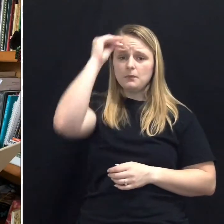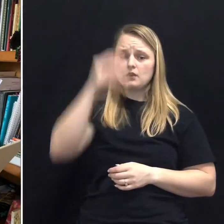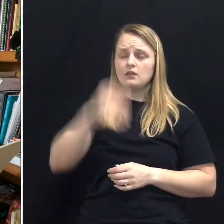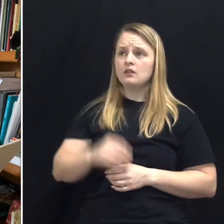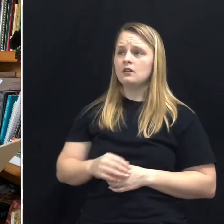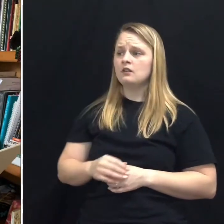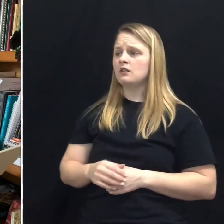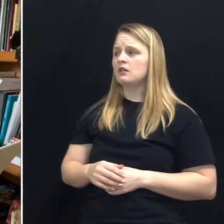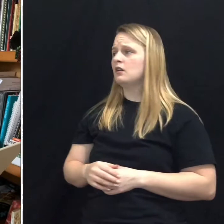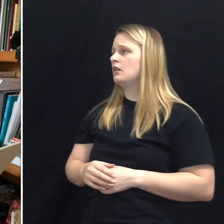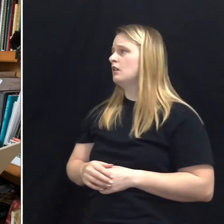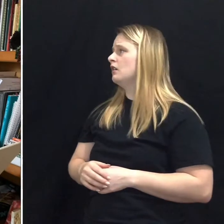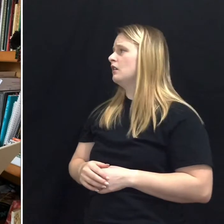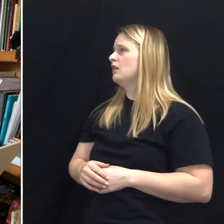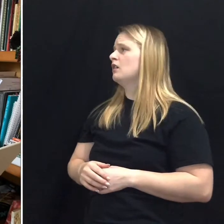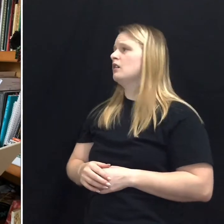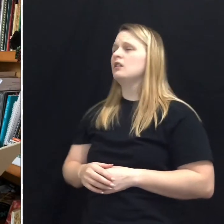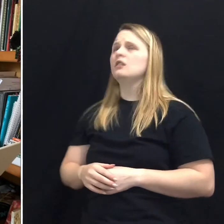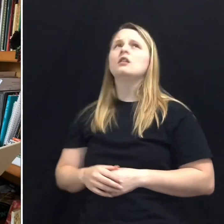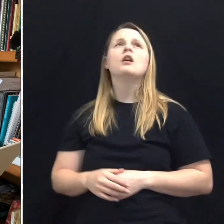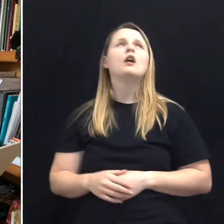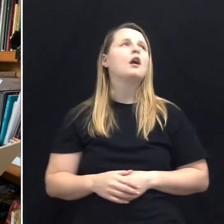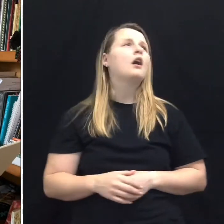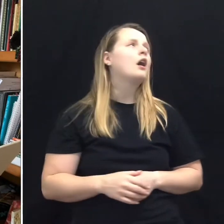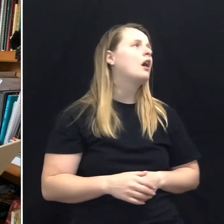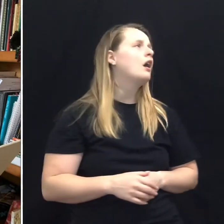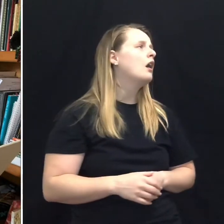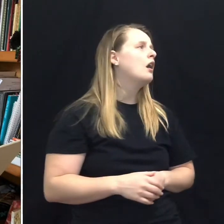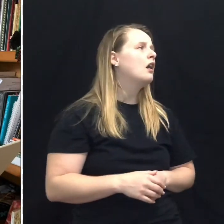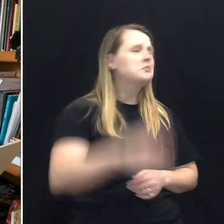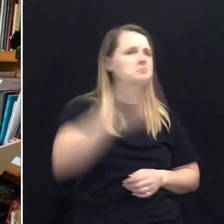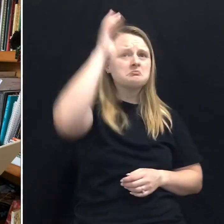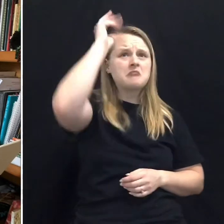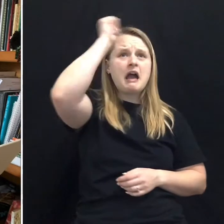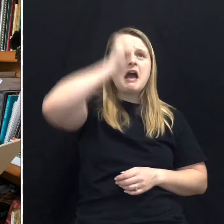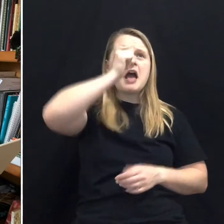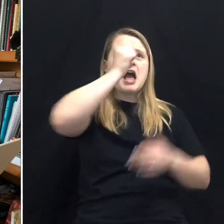Alan just stood and stared at the empty sky.